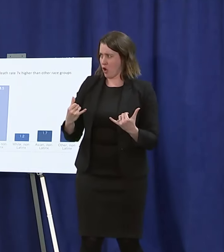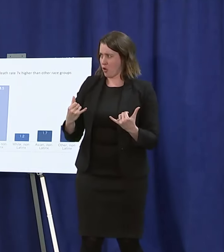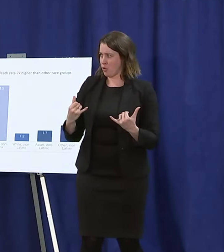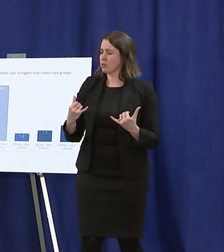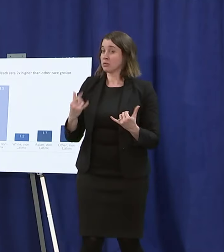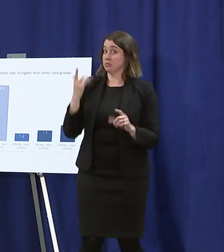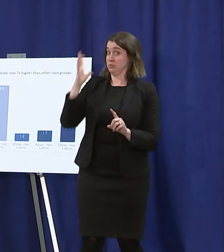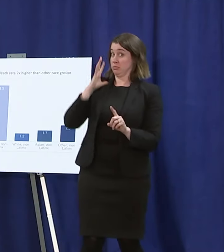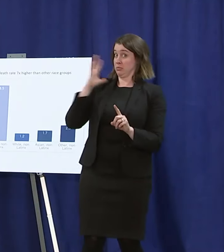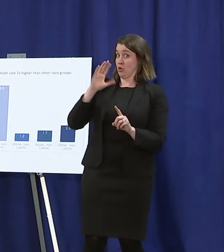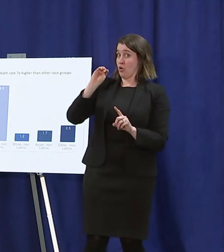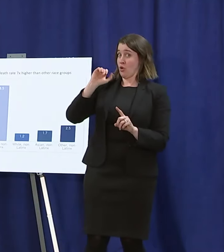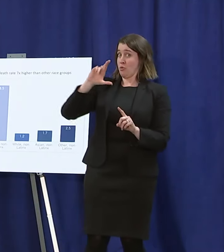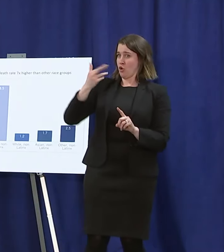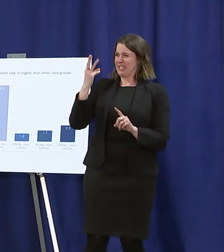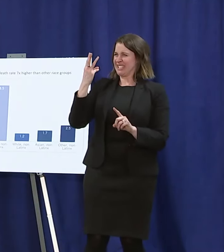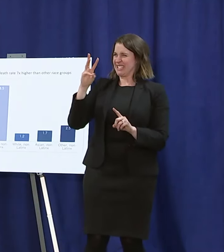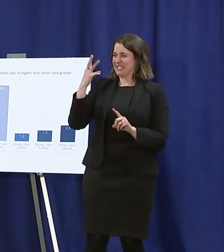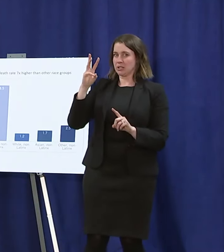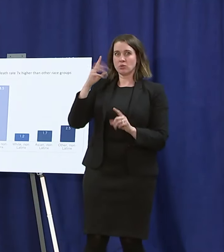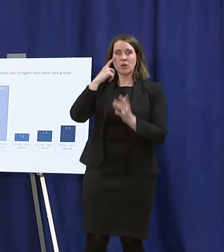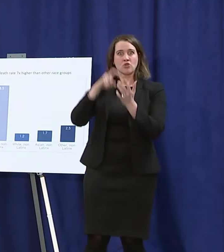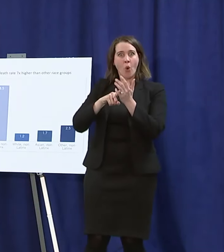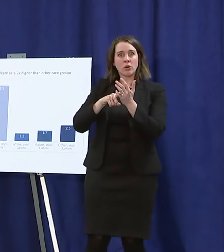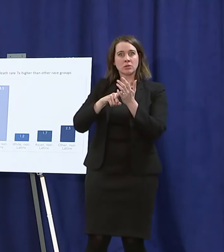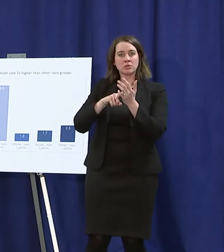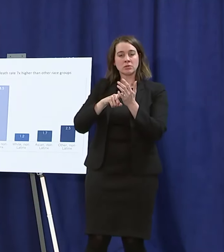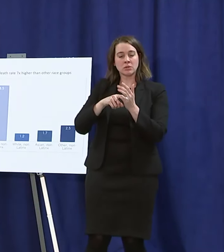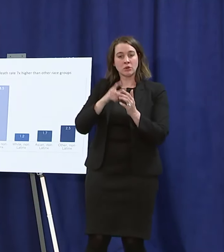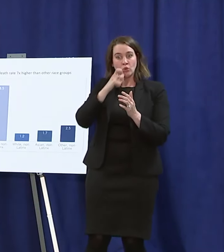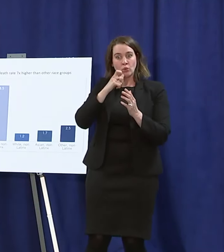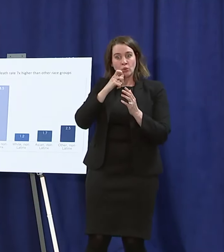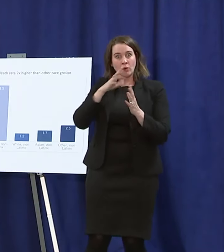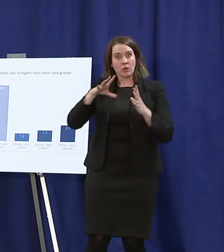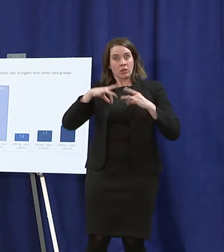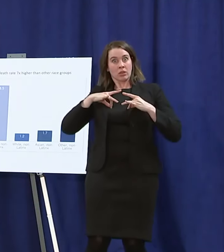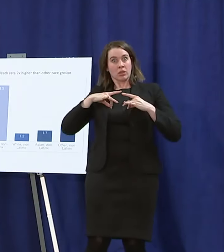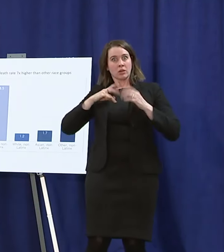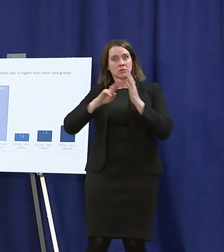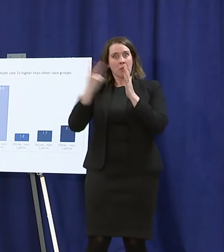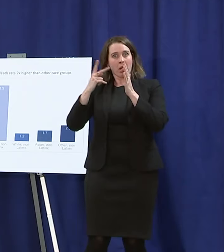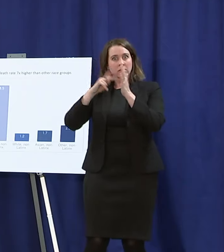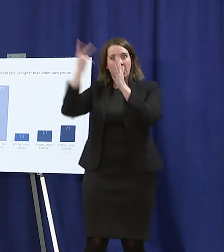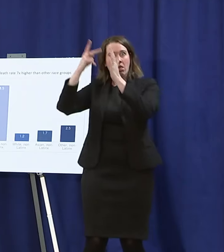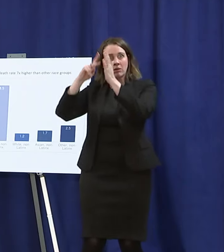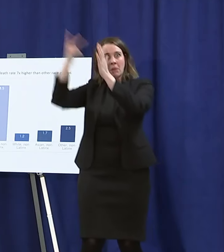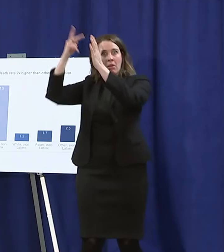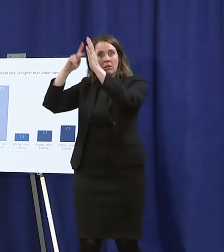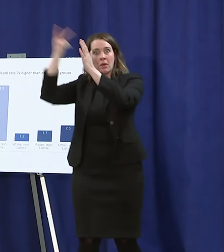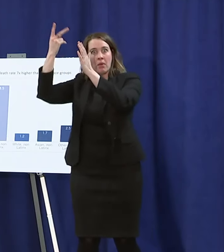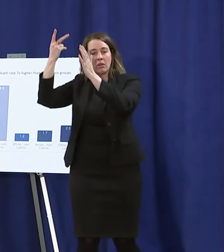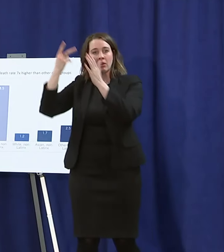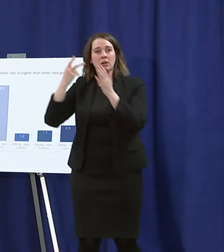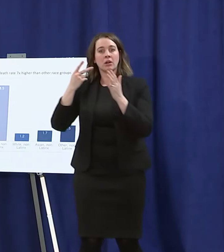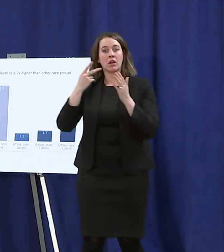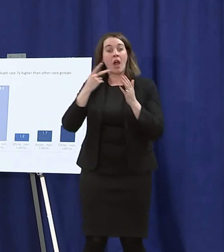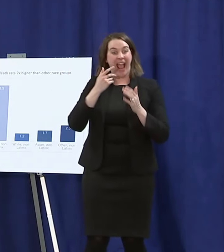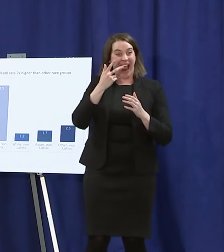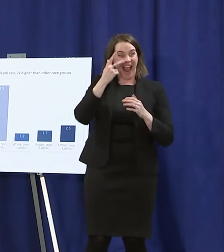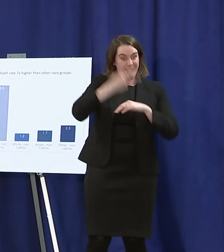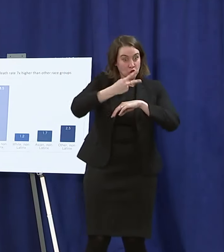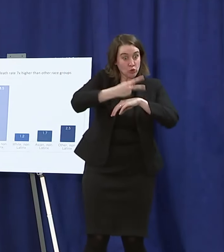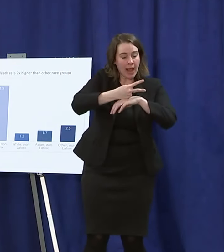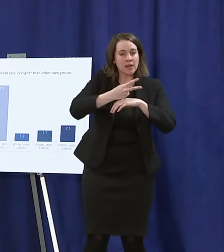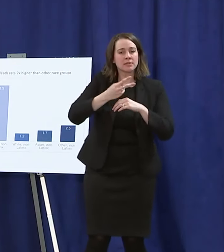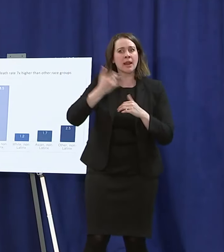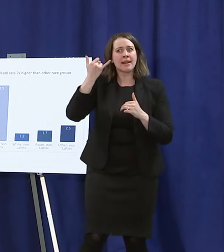time, we were seeing a doubling of the number of cases every 1 to 2 days. then it's moved to every 3 to 4 days, and now we're